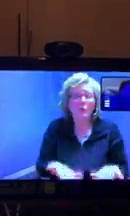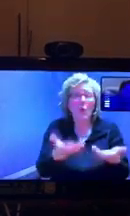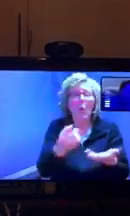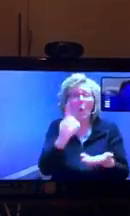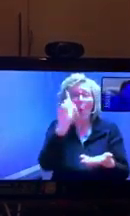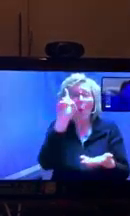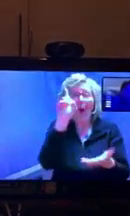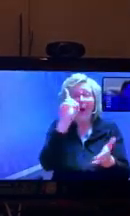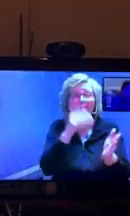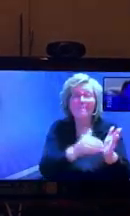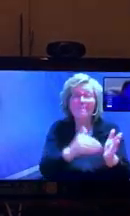That's $1 billion